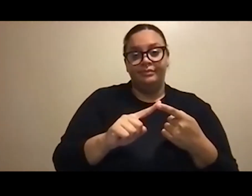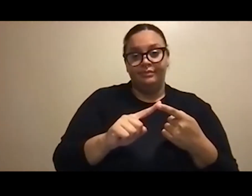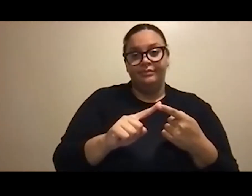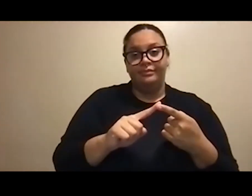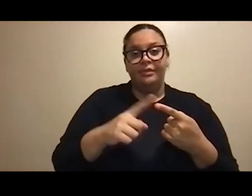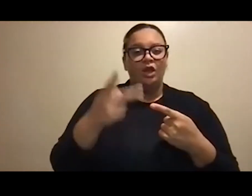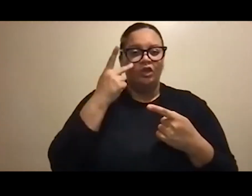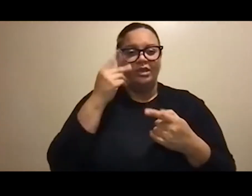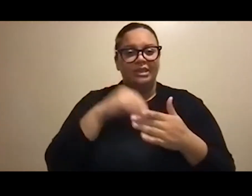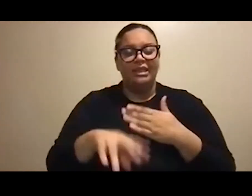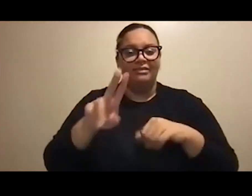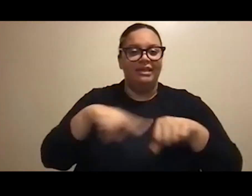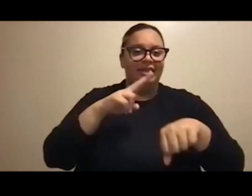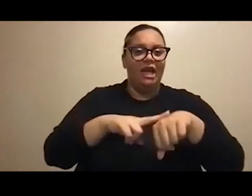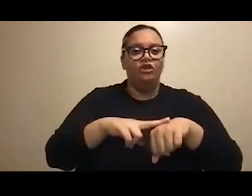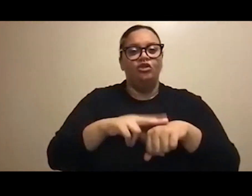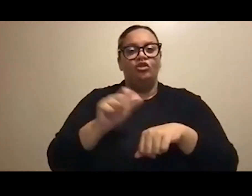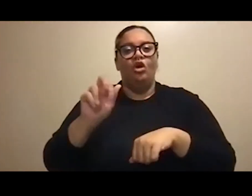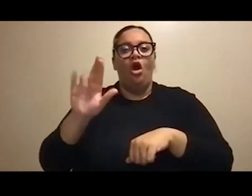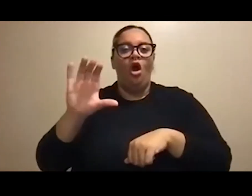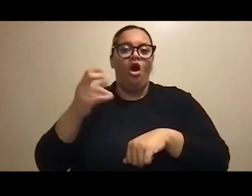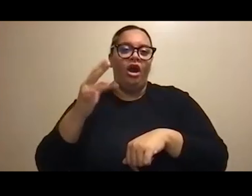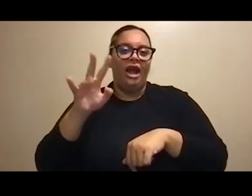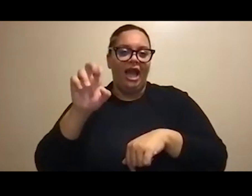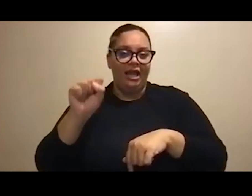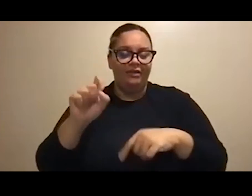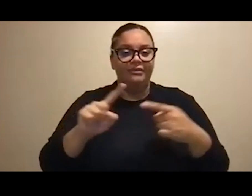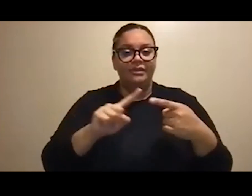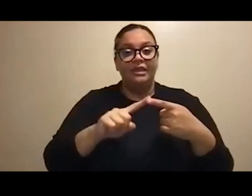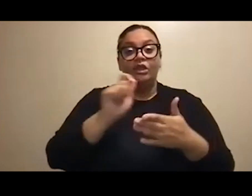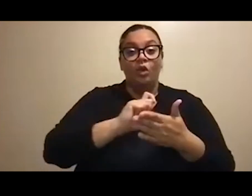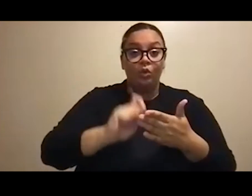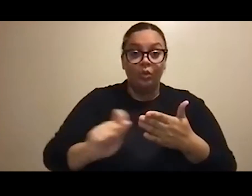see it in the National Archives. It is a written letter,